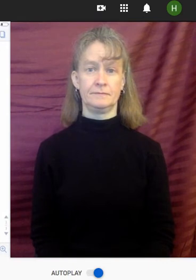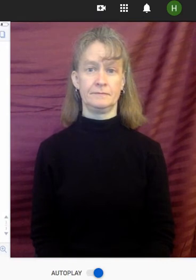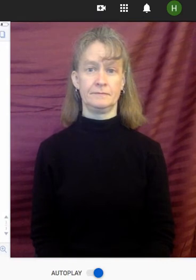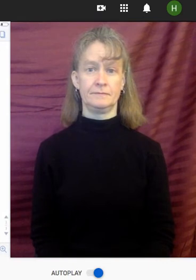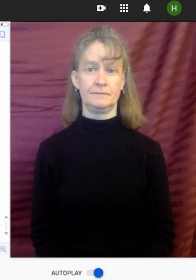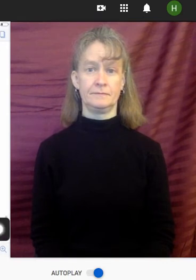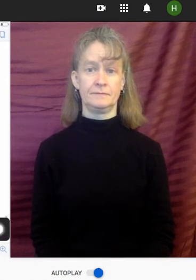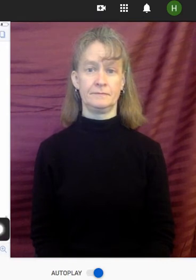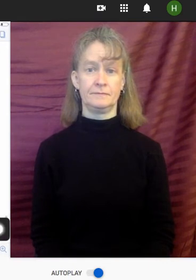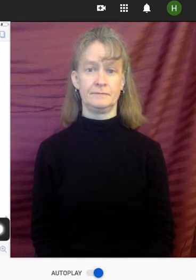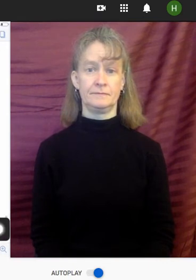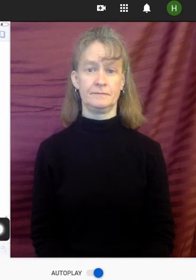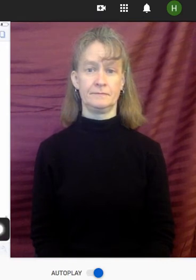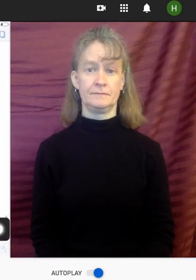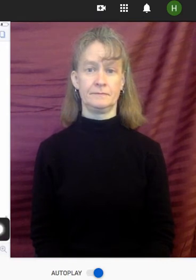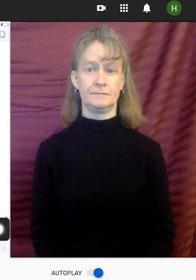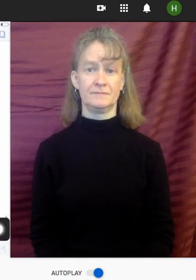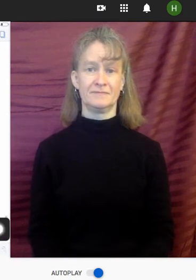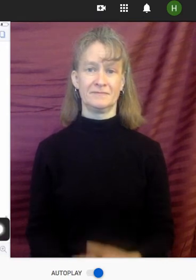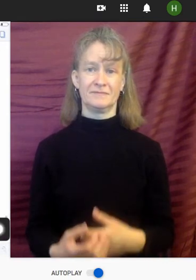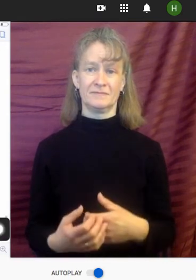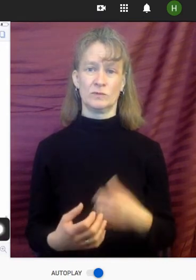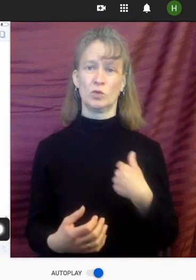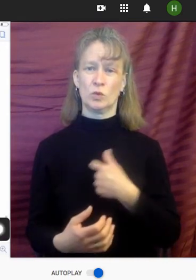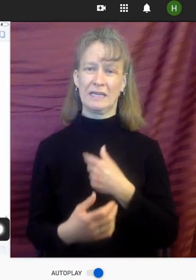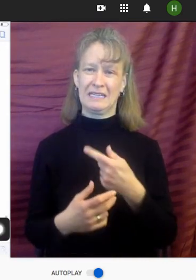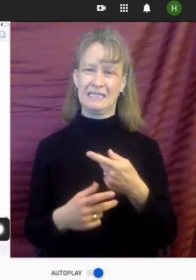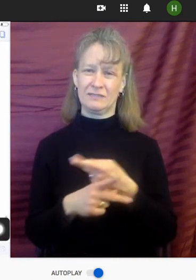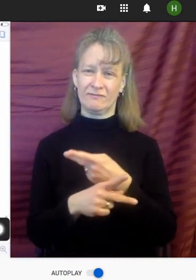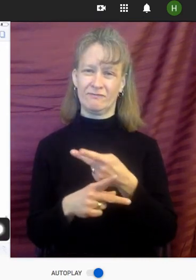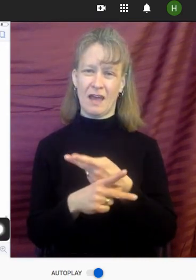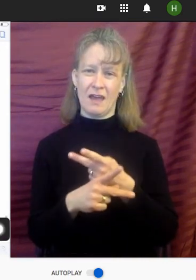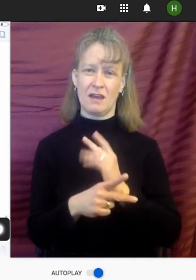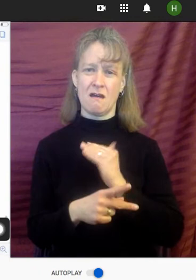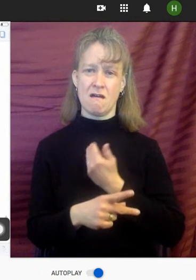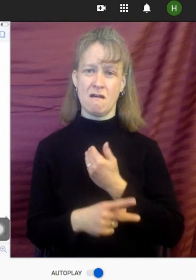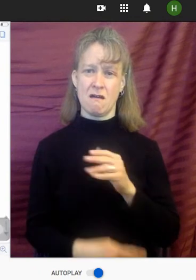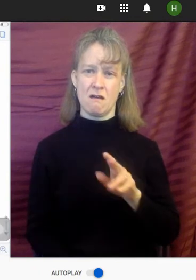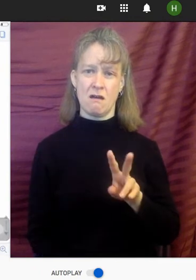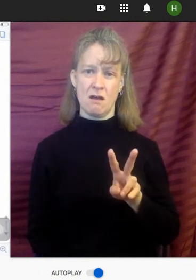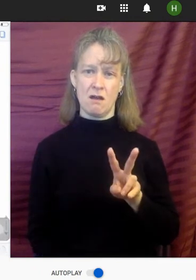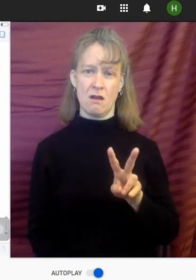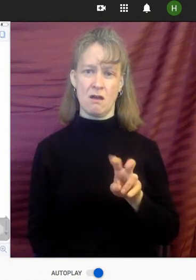is we need to find our vertex.